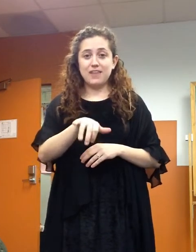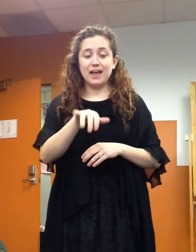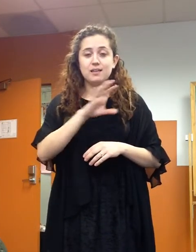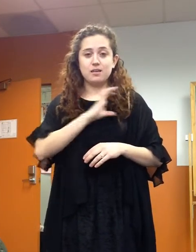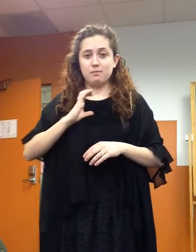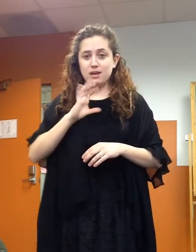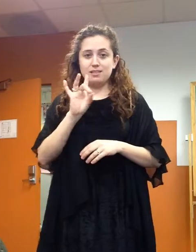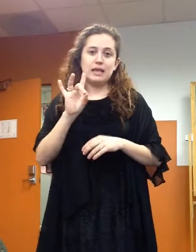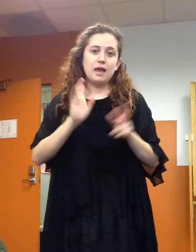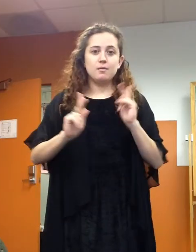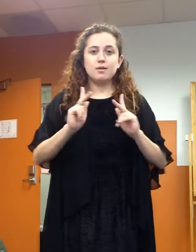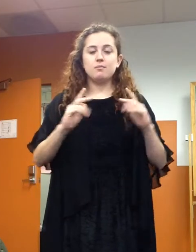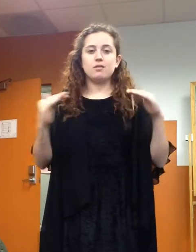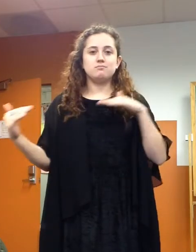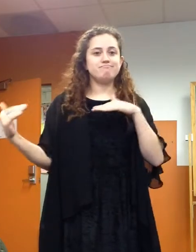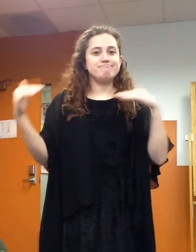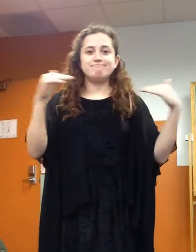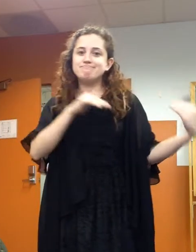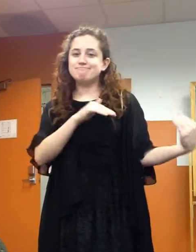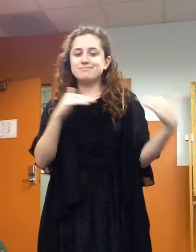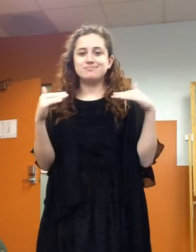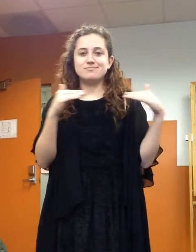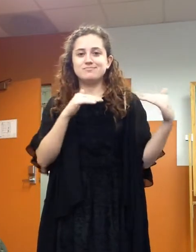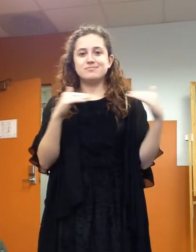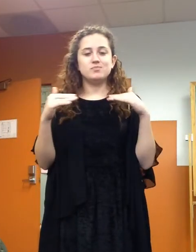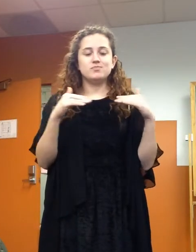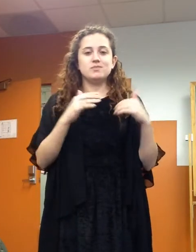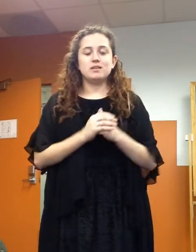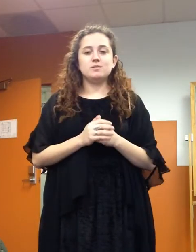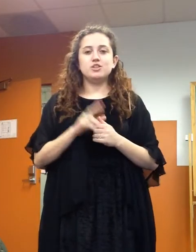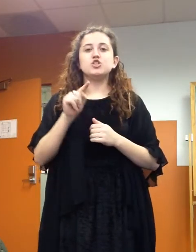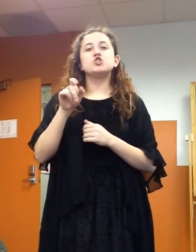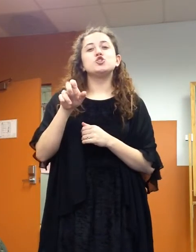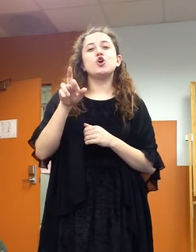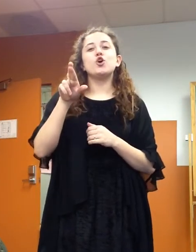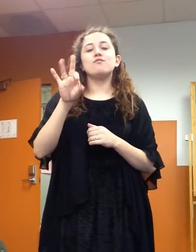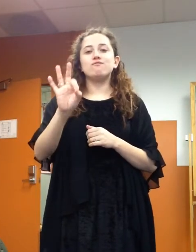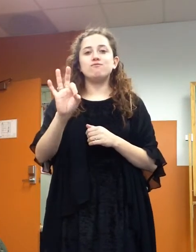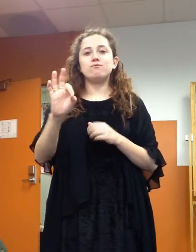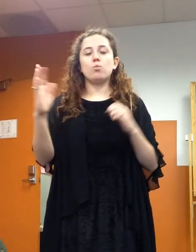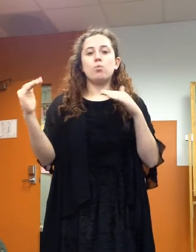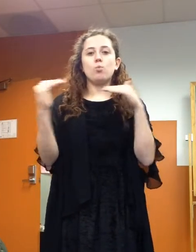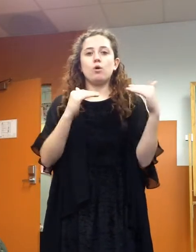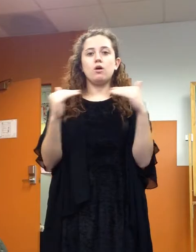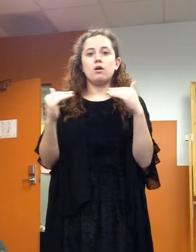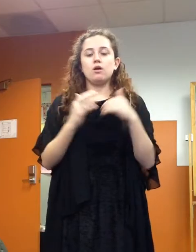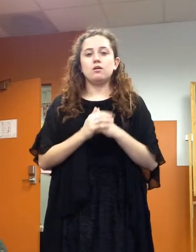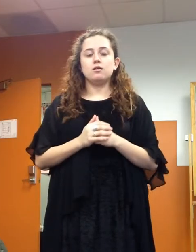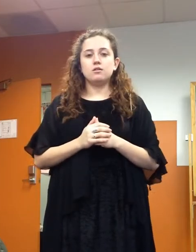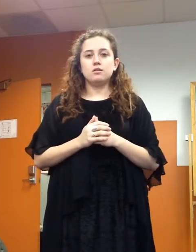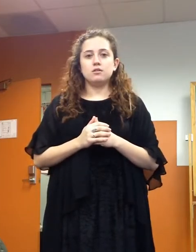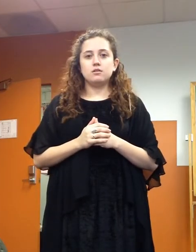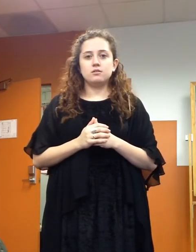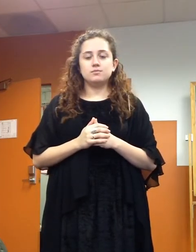forth. We never would have finished the job if our professor of Japanese history had not been absent on the last day, because she was not